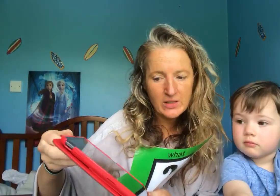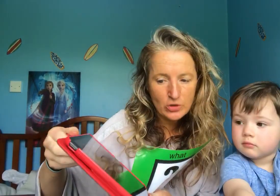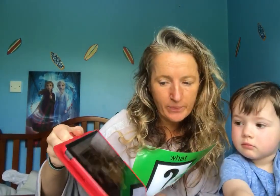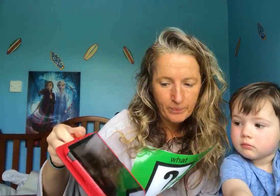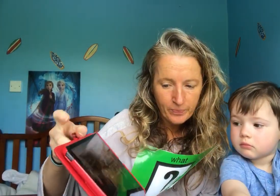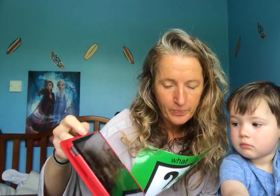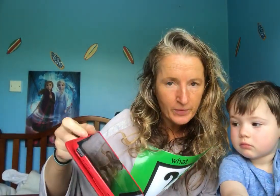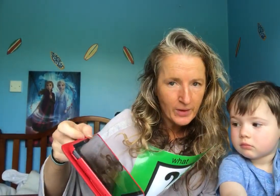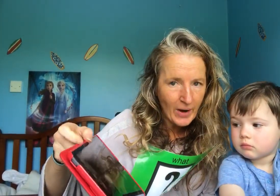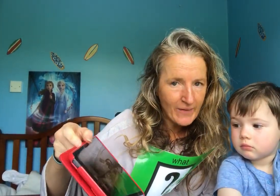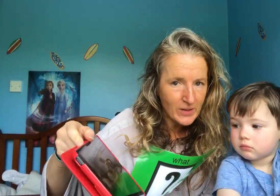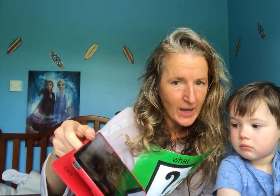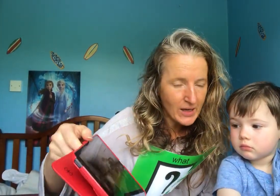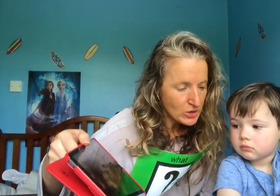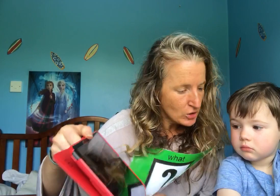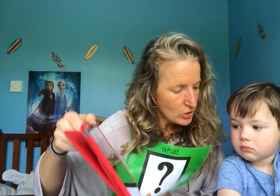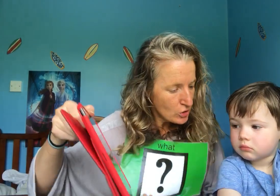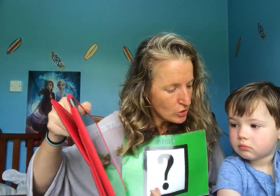cream. They're having a